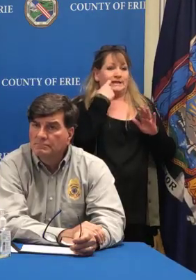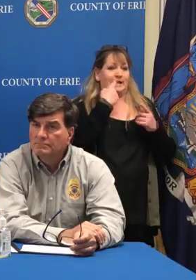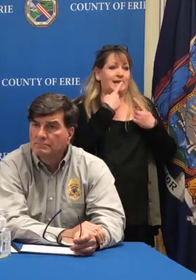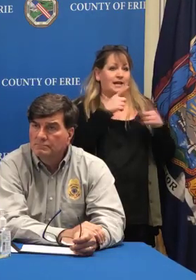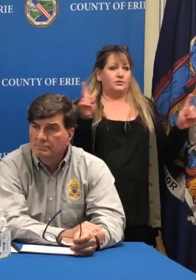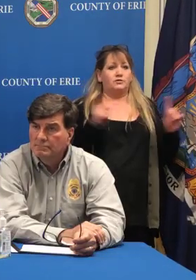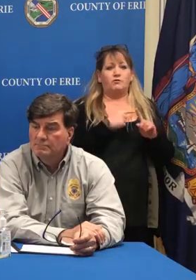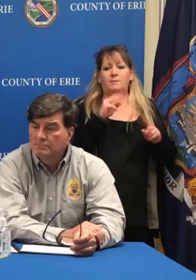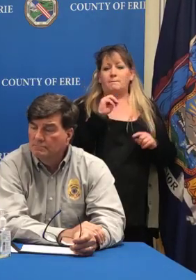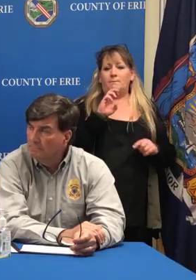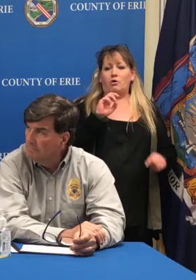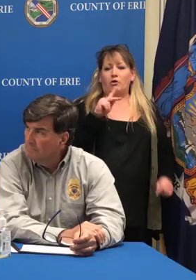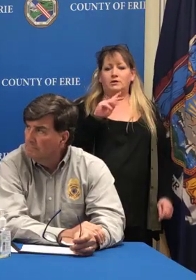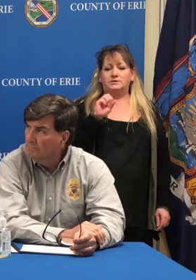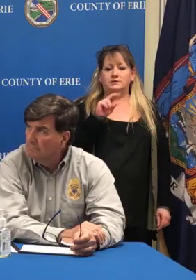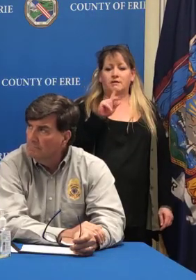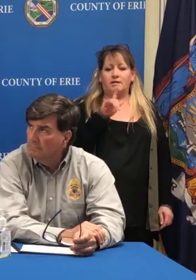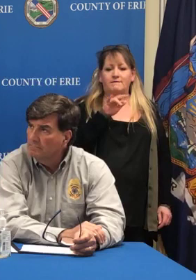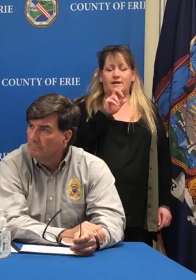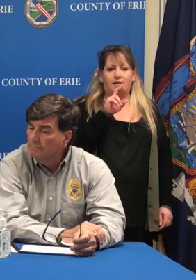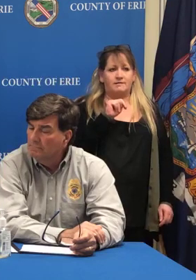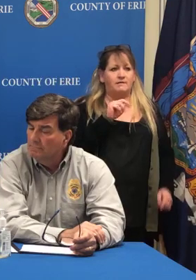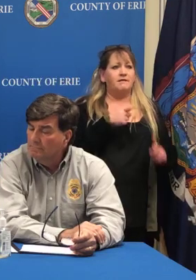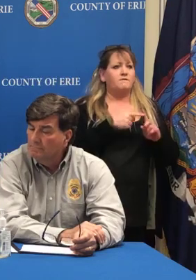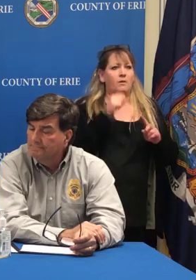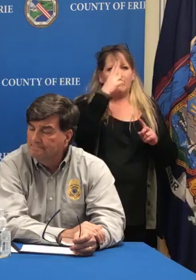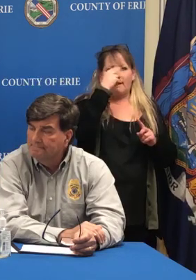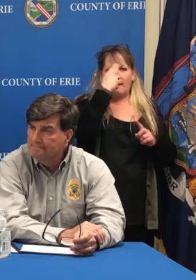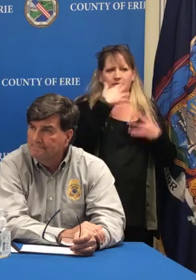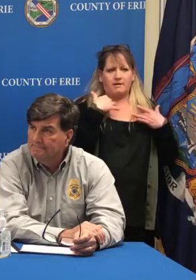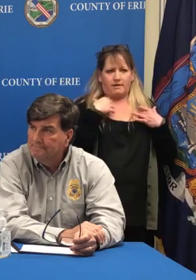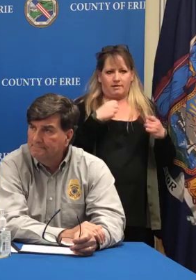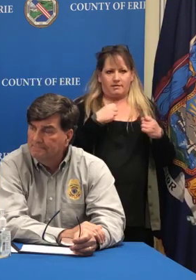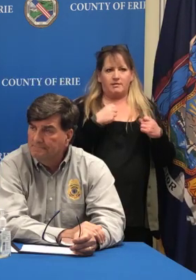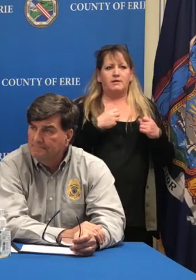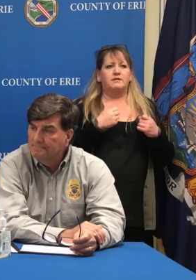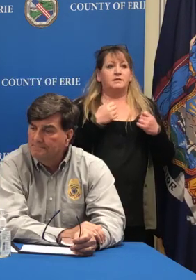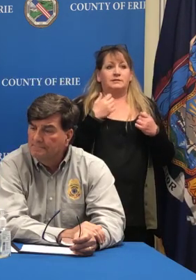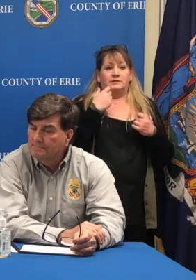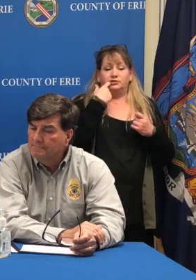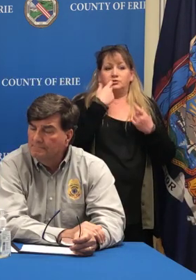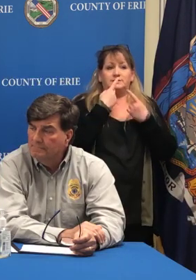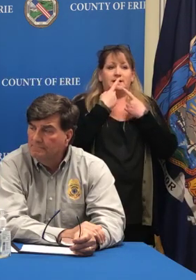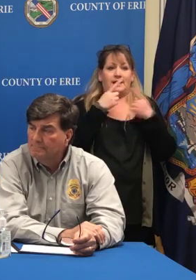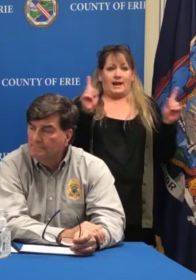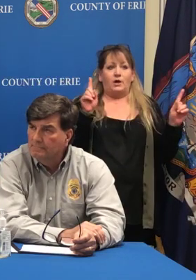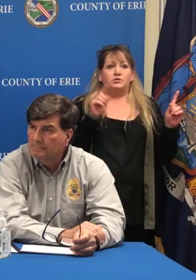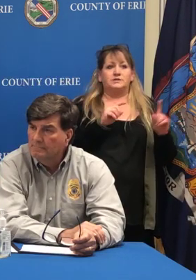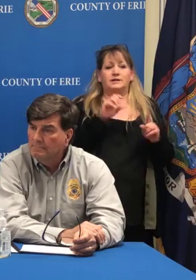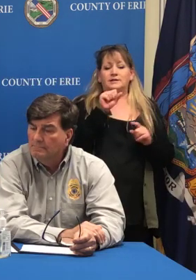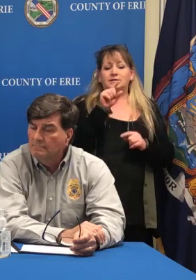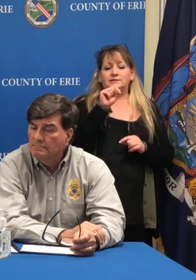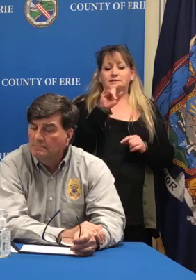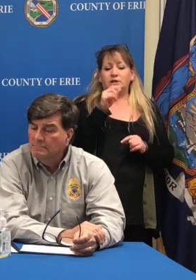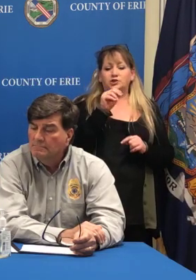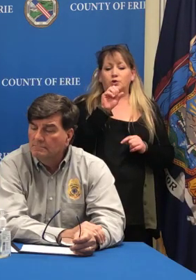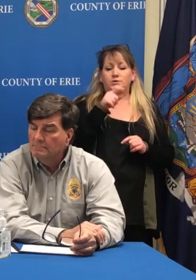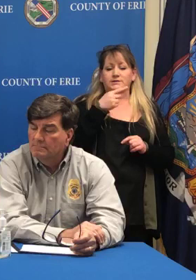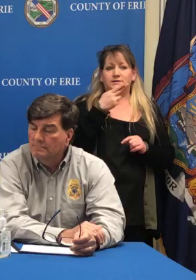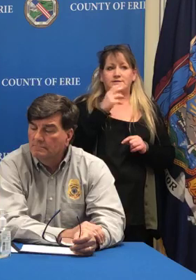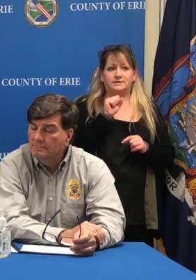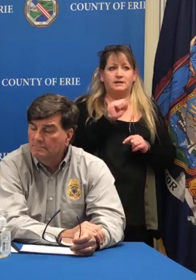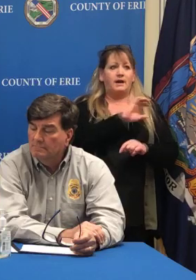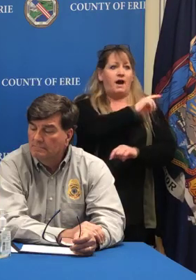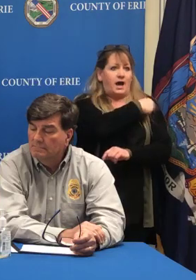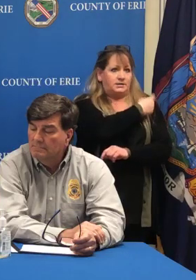Mark Sullivan, the CEO of Catholic Health, is that Catholic Health has announced that St. Joseph's Hospital in Cheektowaga is